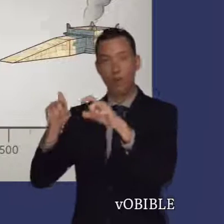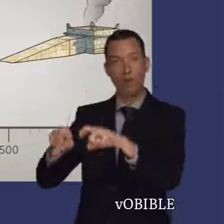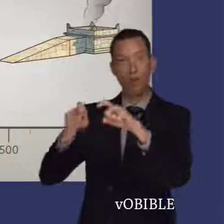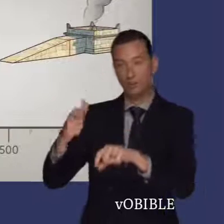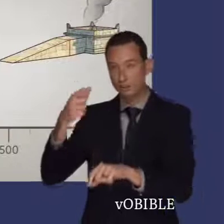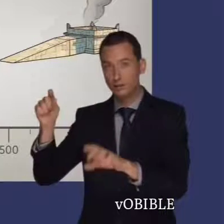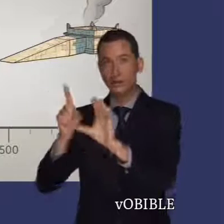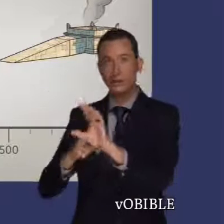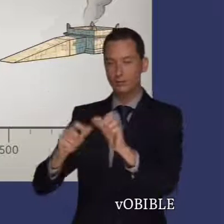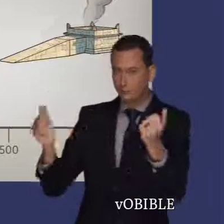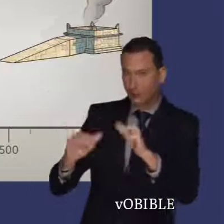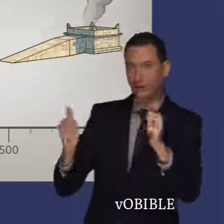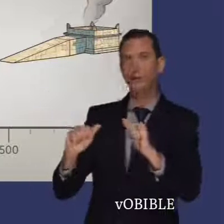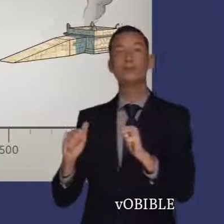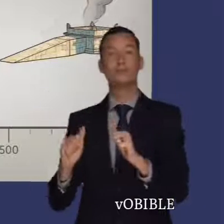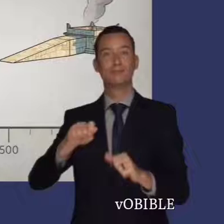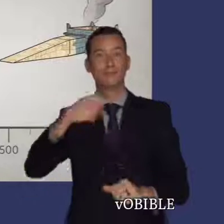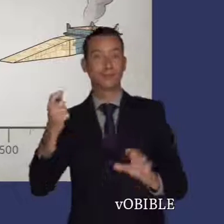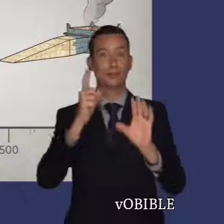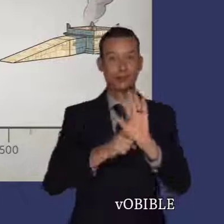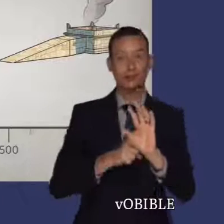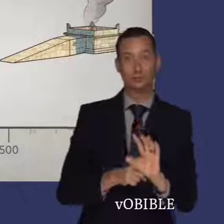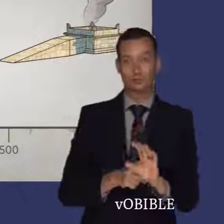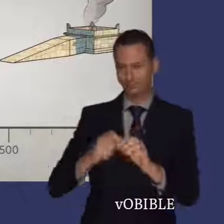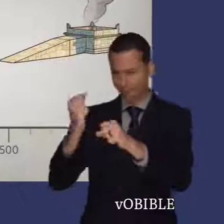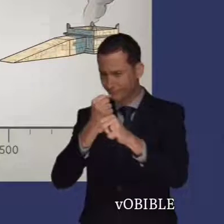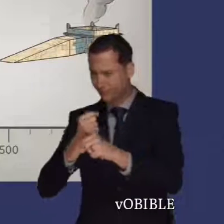Booths, thus ending the 70-year desolation.